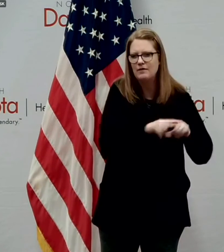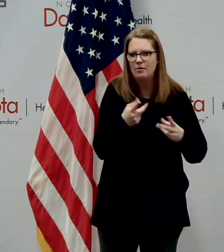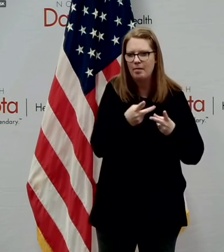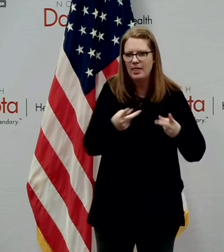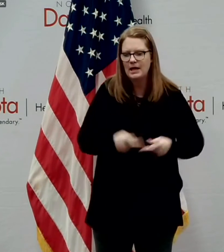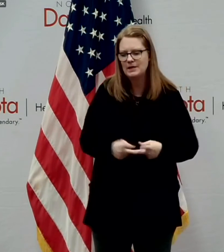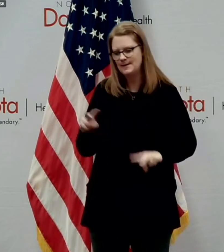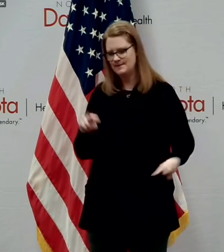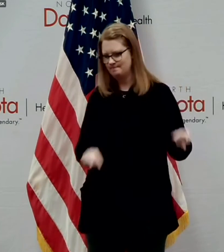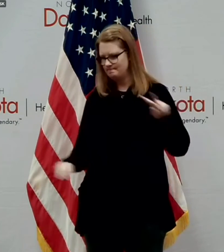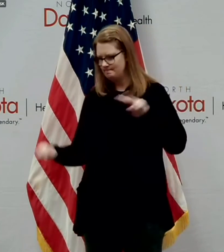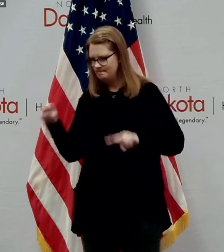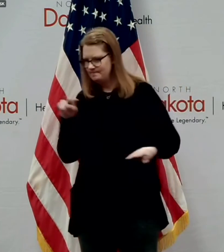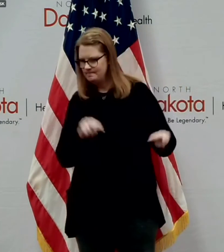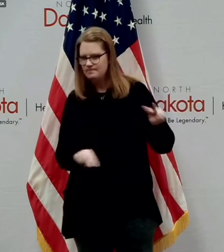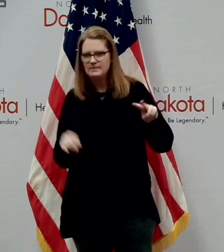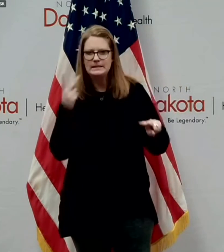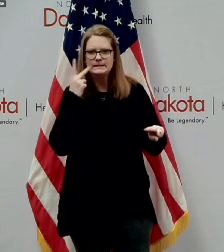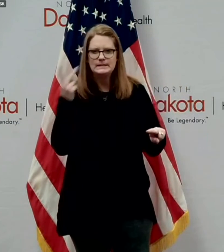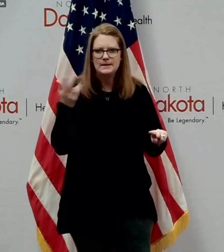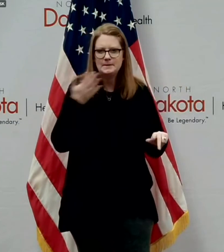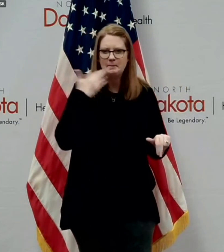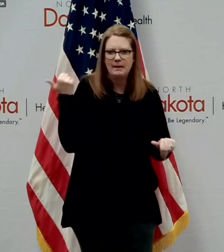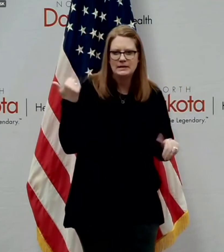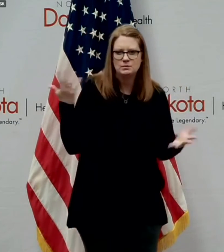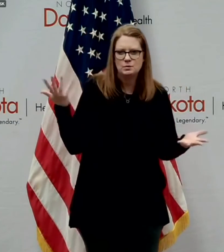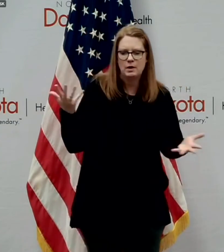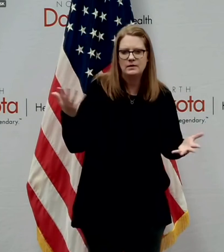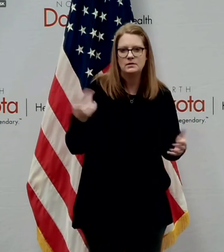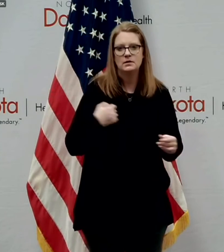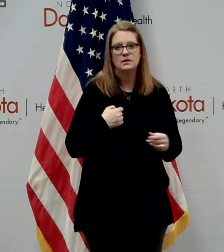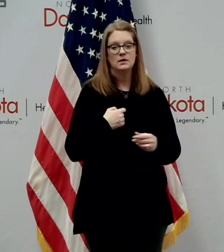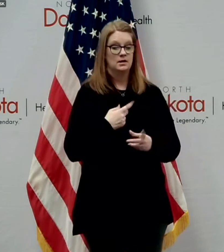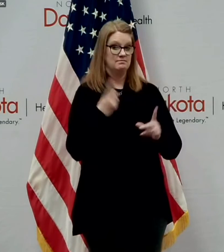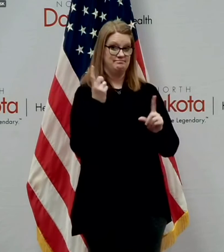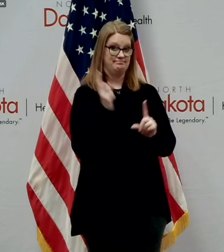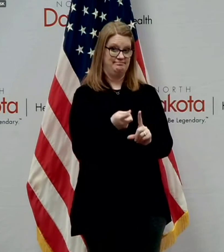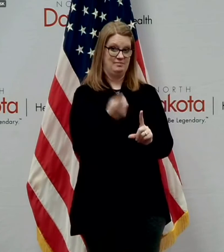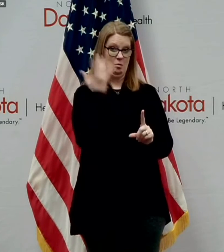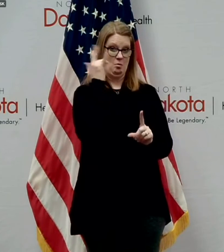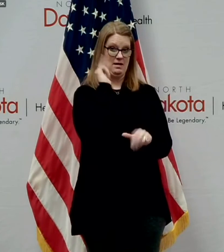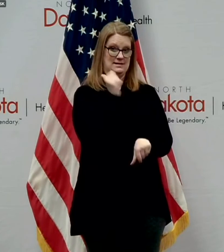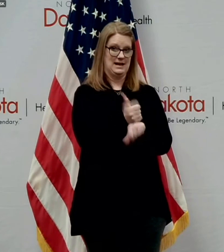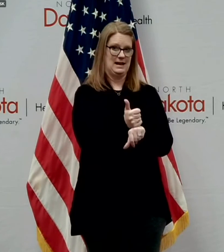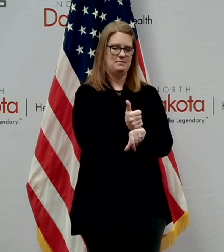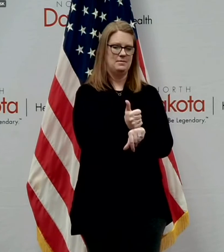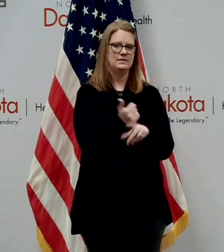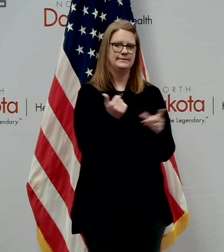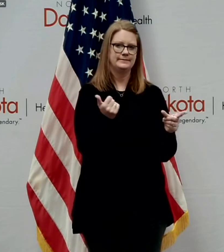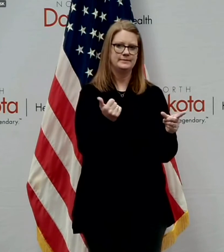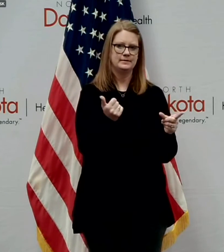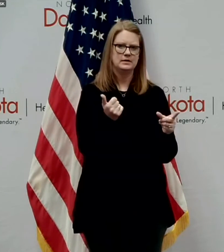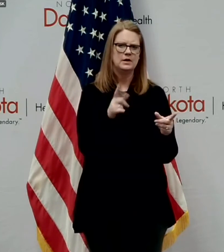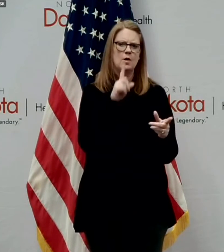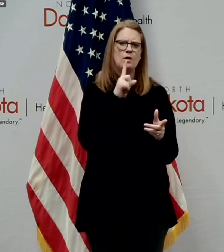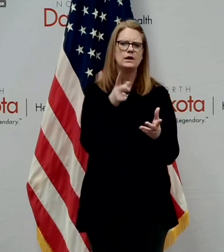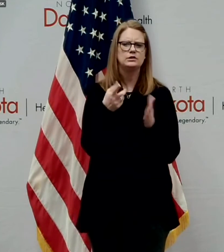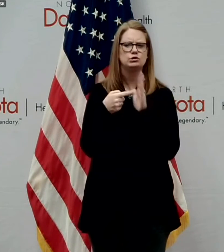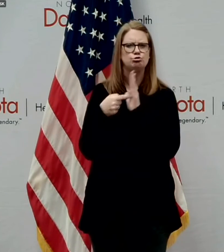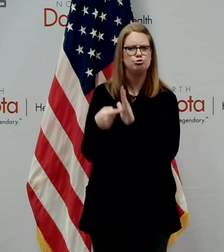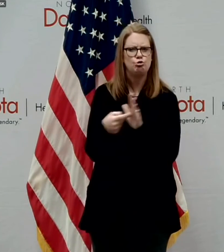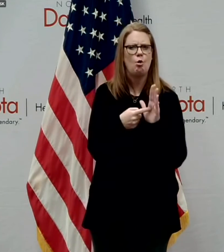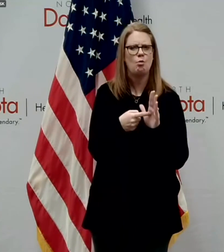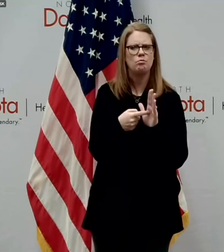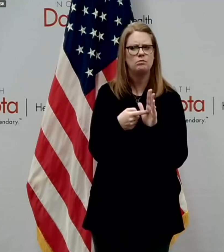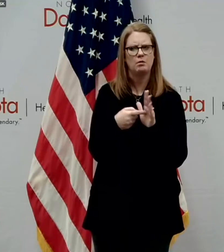would potentially work best in this case. The short answer as to why they were set up is it was a bit of a proof of concept to make sure that